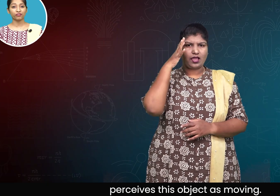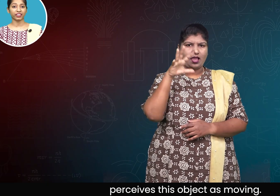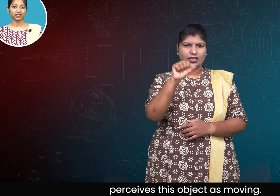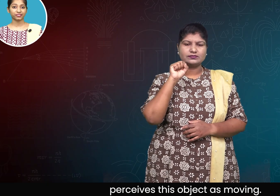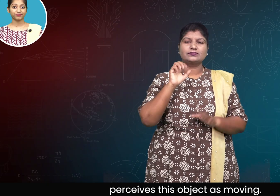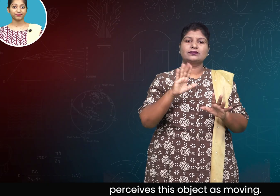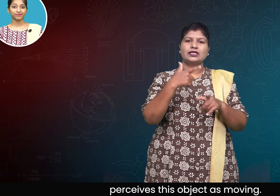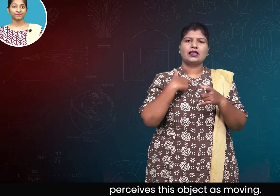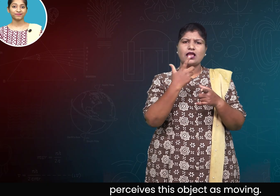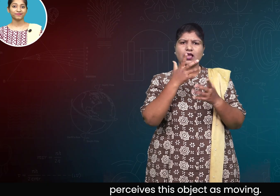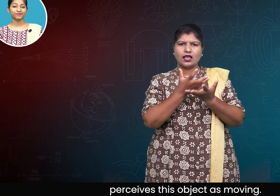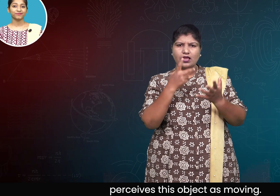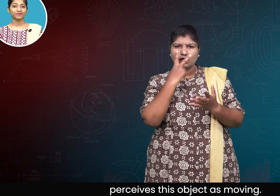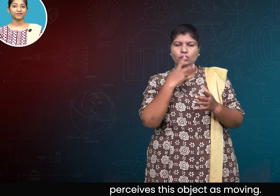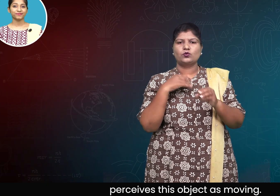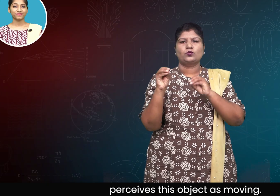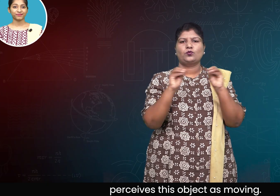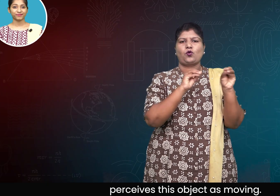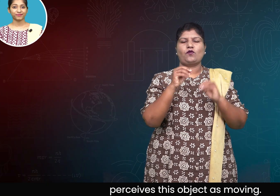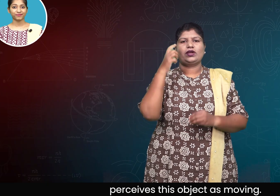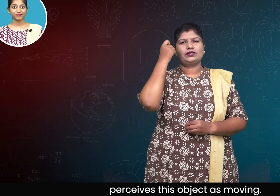as moving.